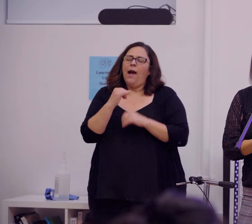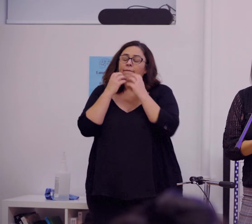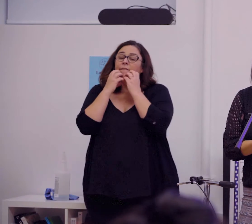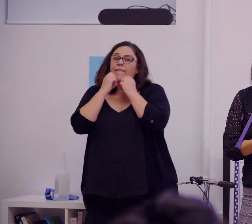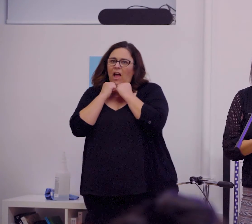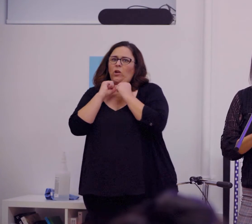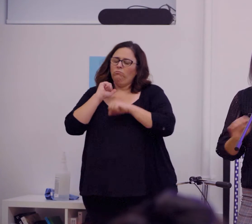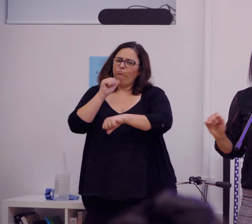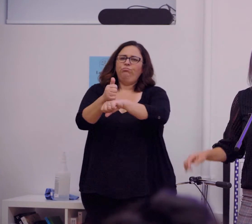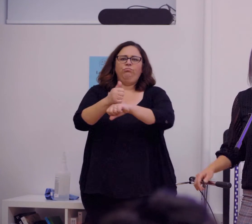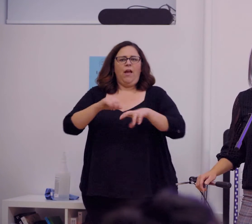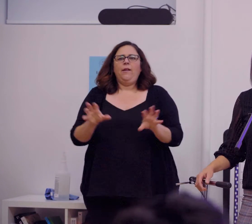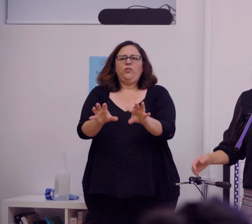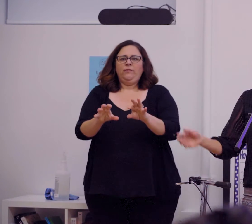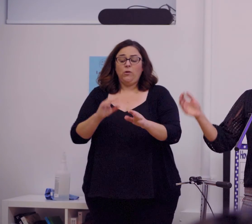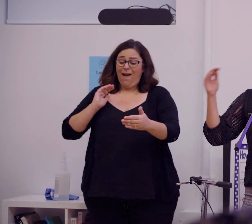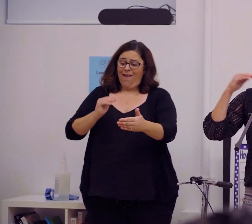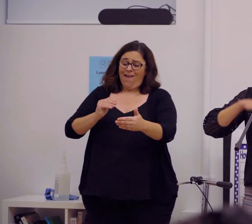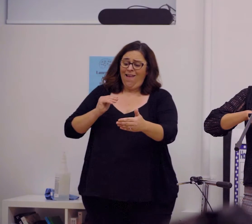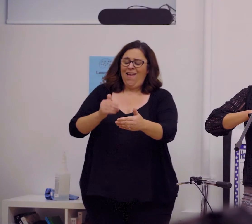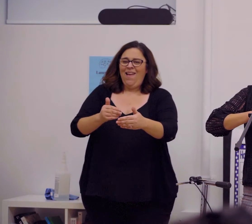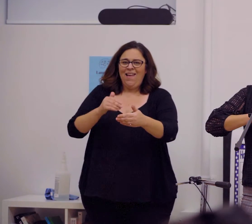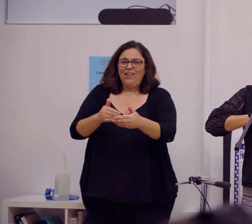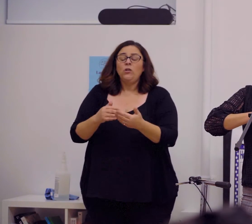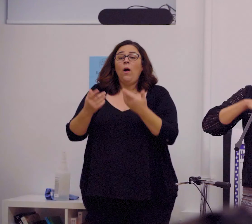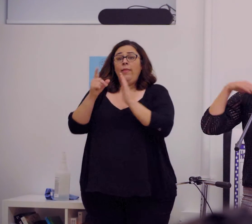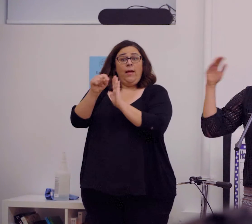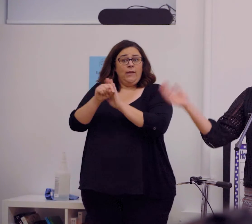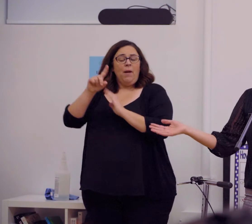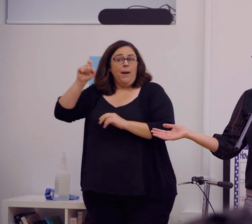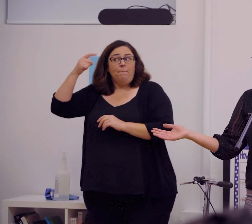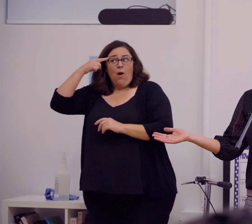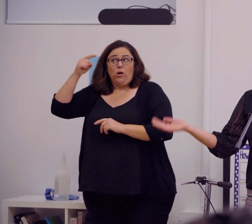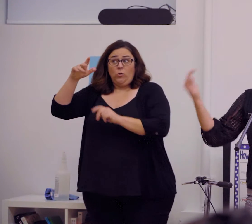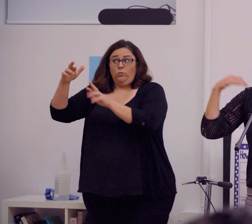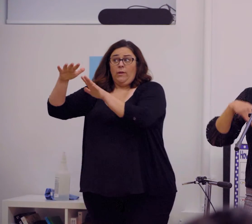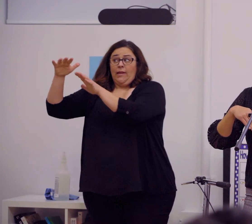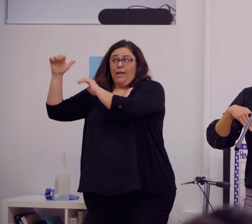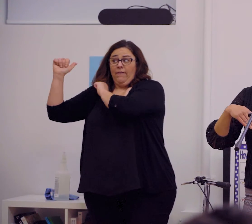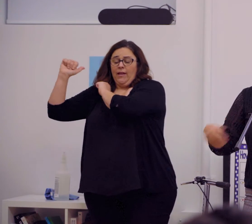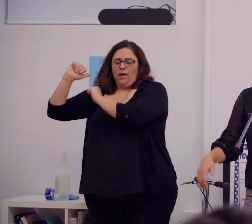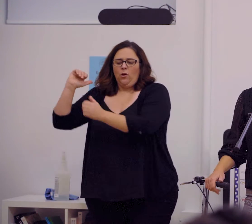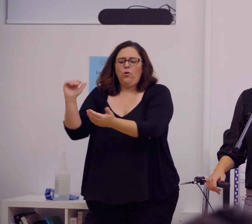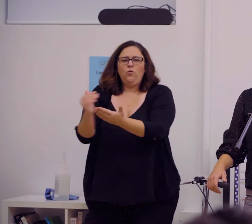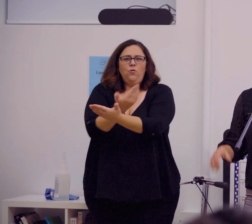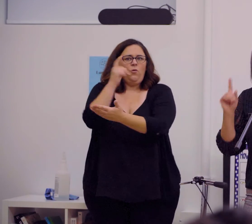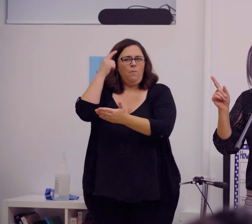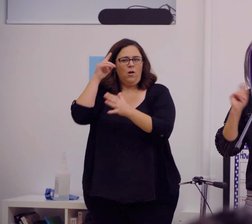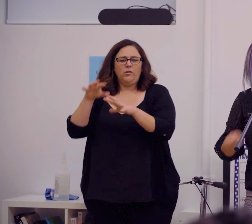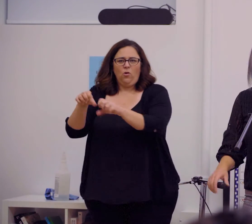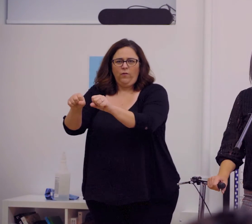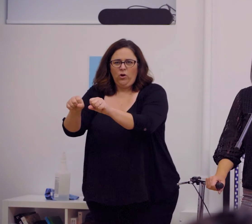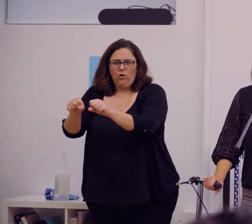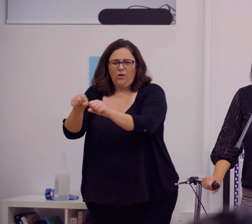value. So in that time, I had an outgoing boss and following close behind a new incoming boss.